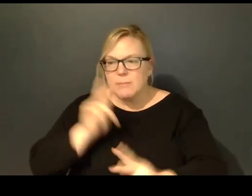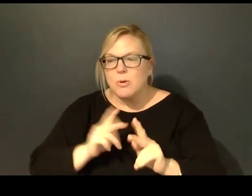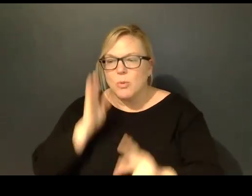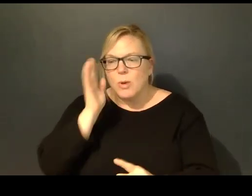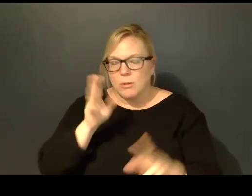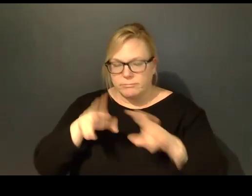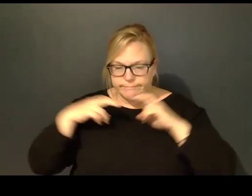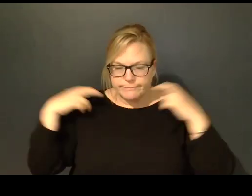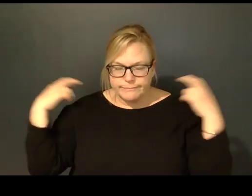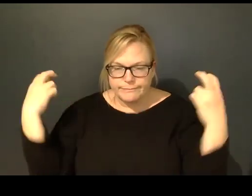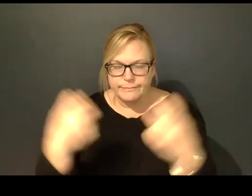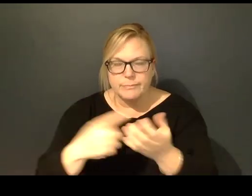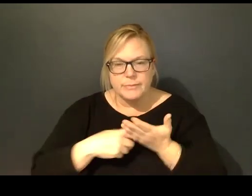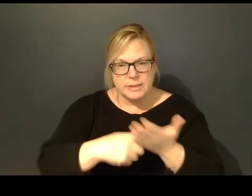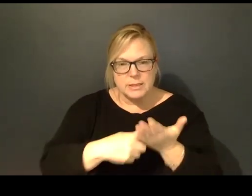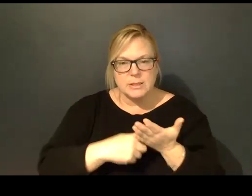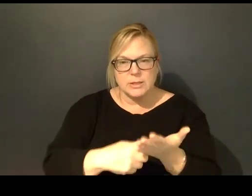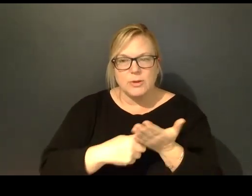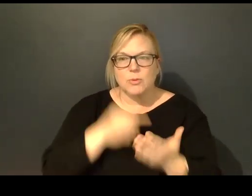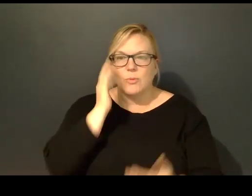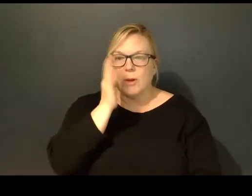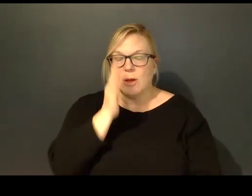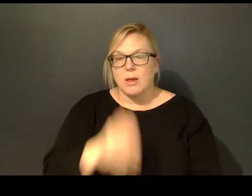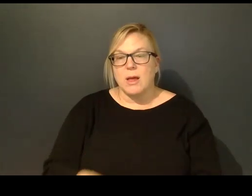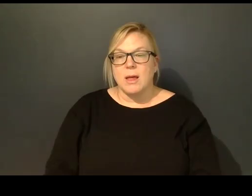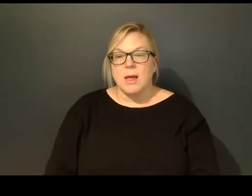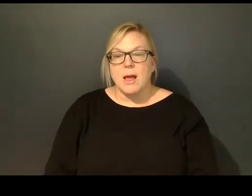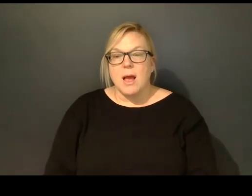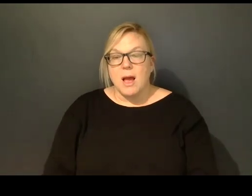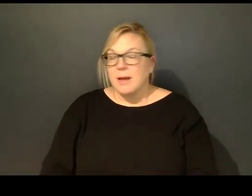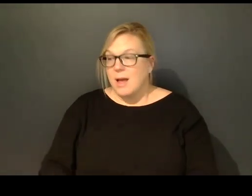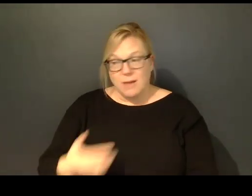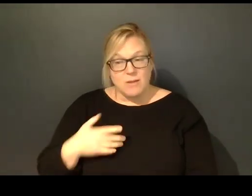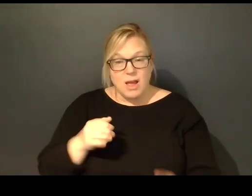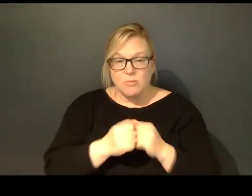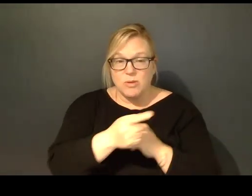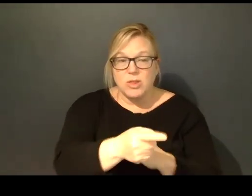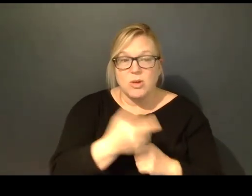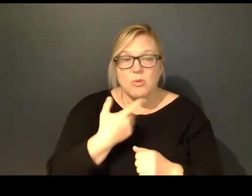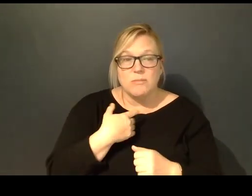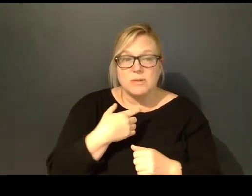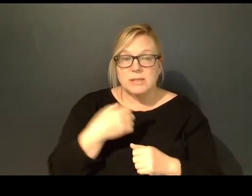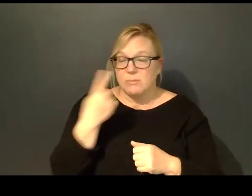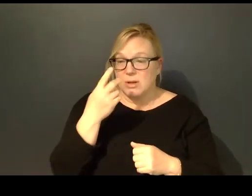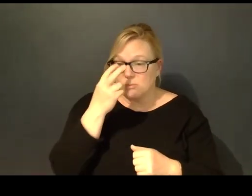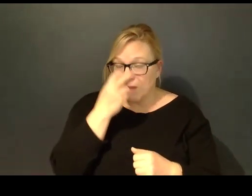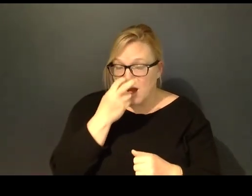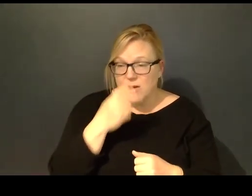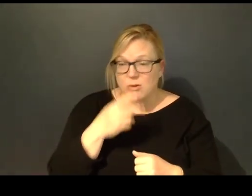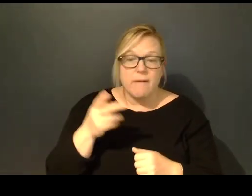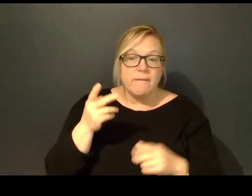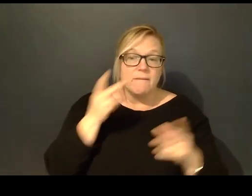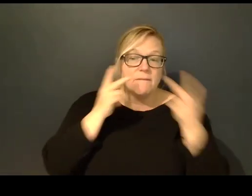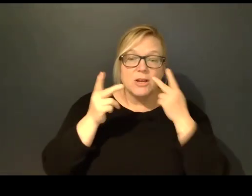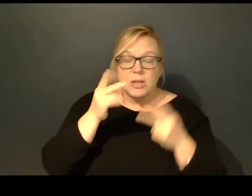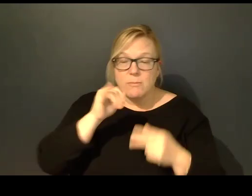So I'm with you as a person who's blind and visually impaired. When I go to pay at the end of my meal, I have no idea what